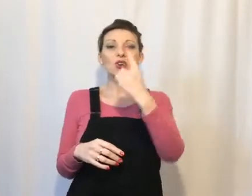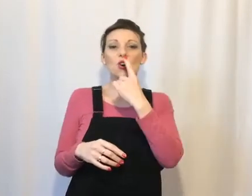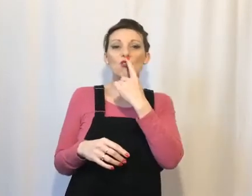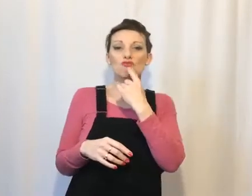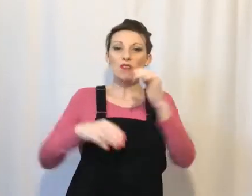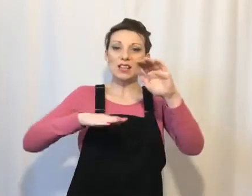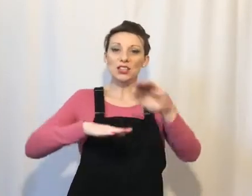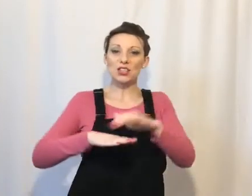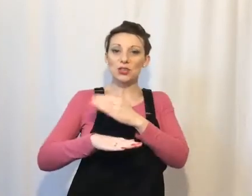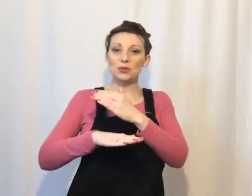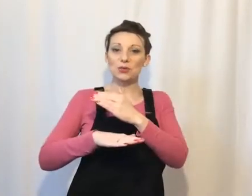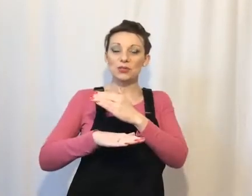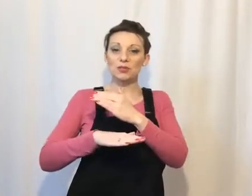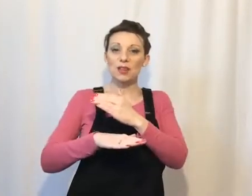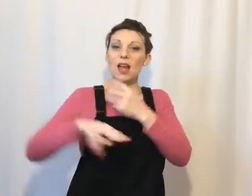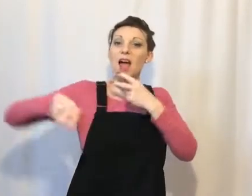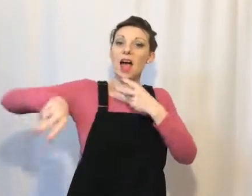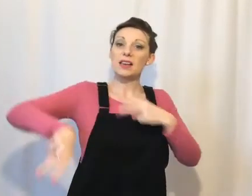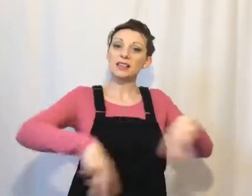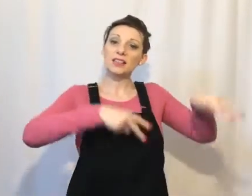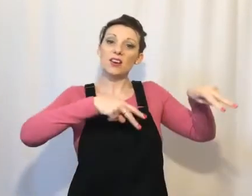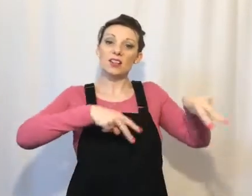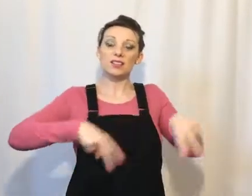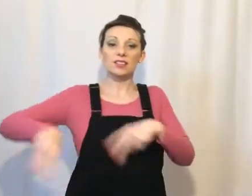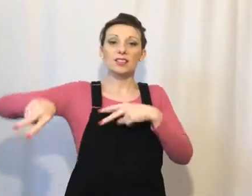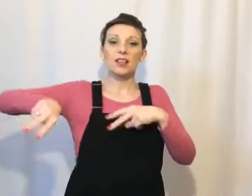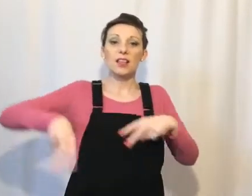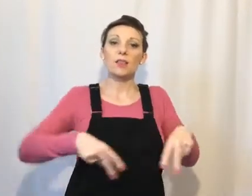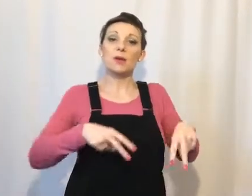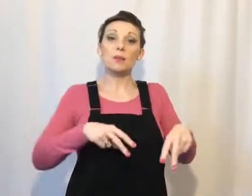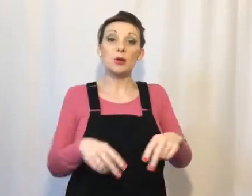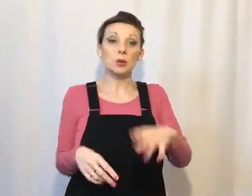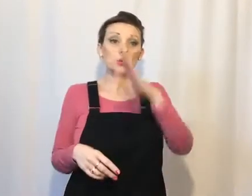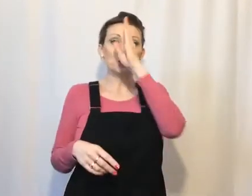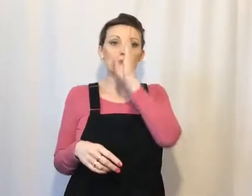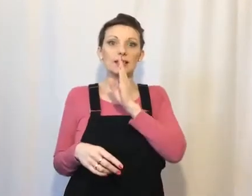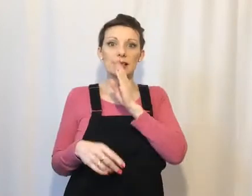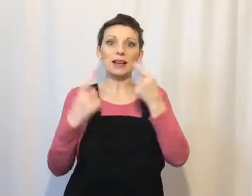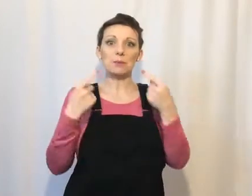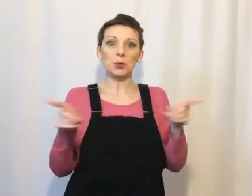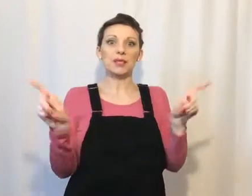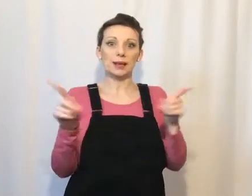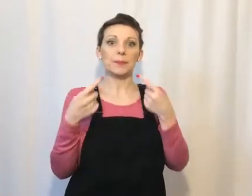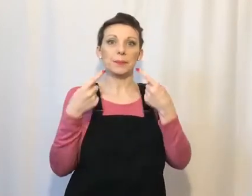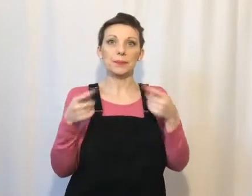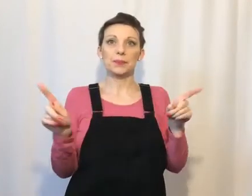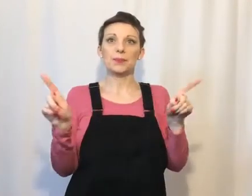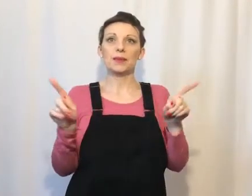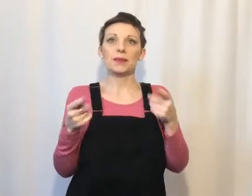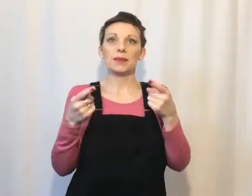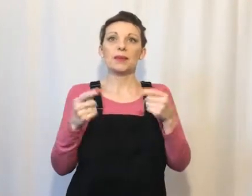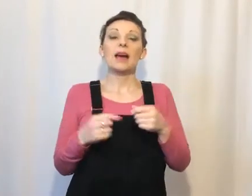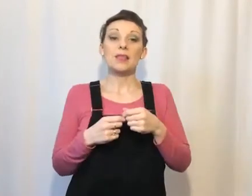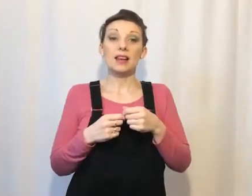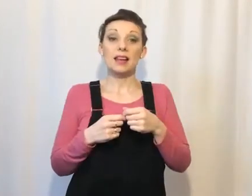your red shoes, and dance the blues, sad music. And then let's